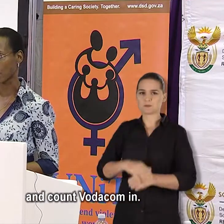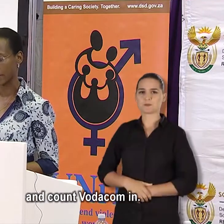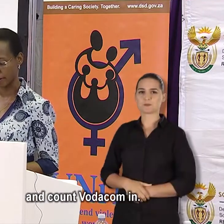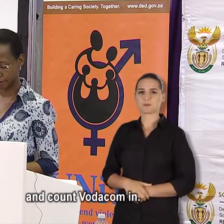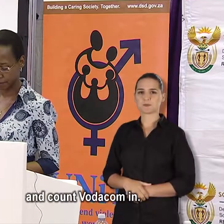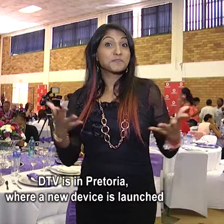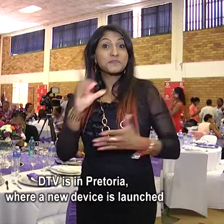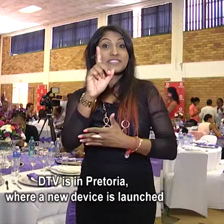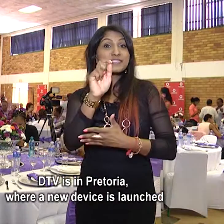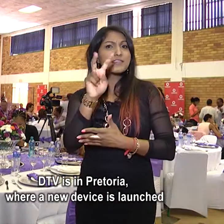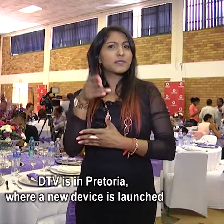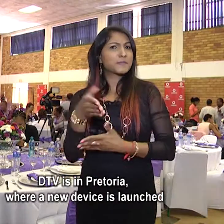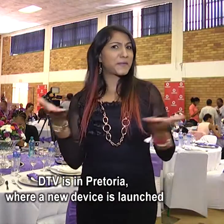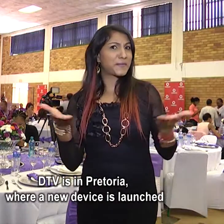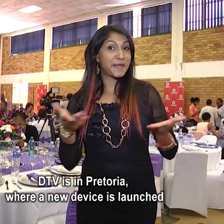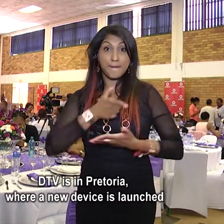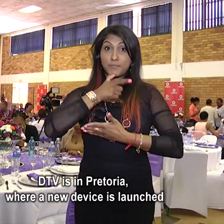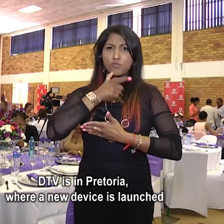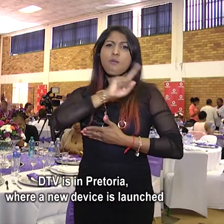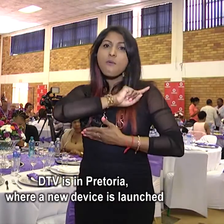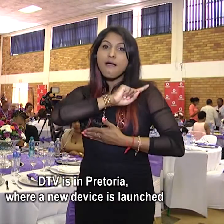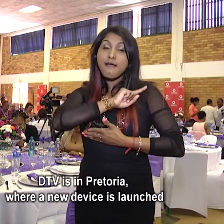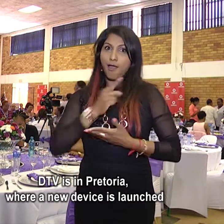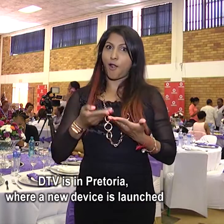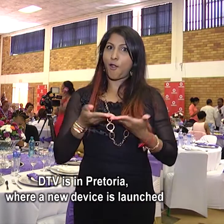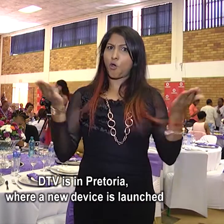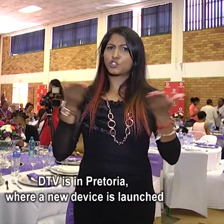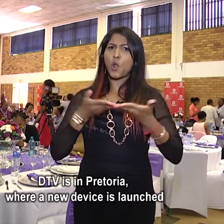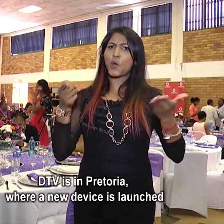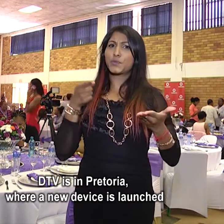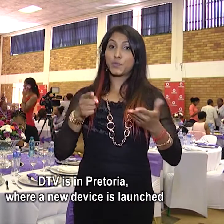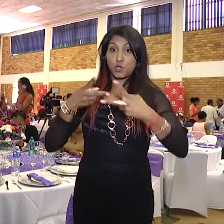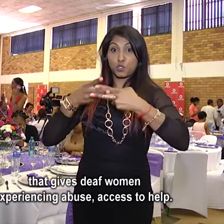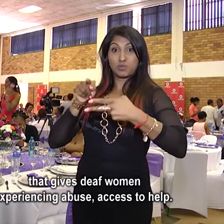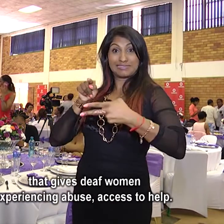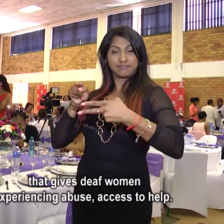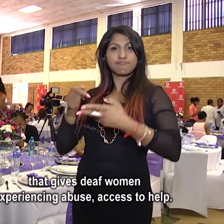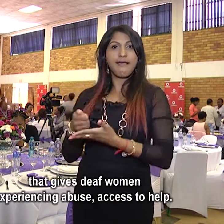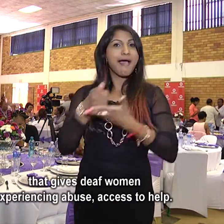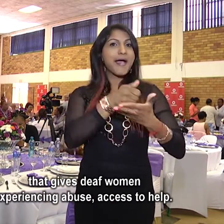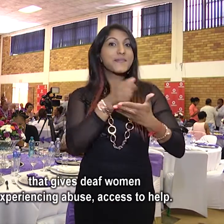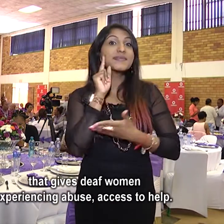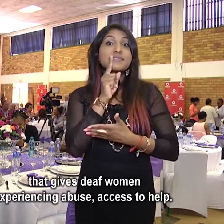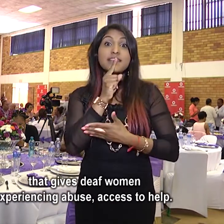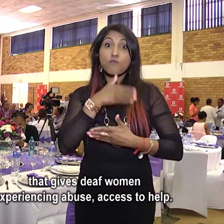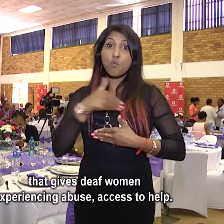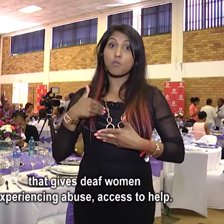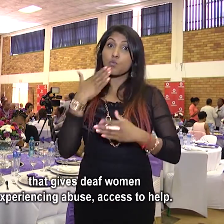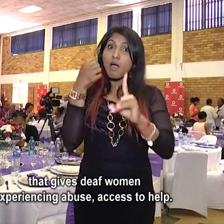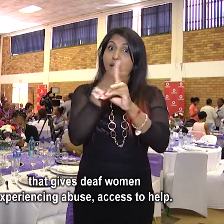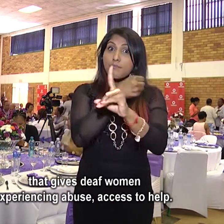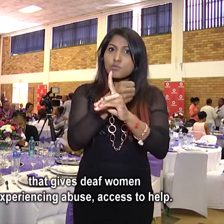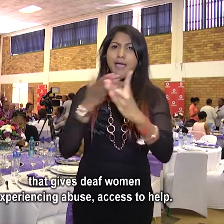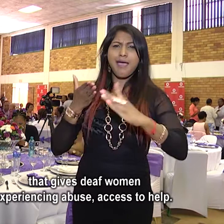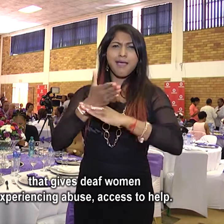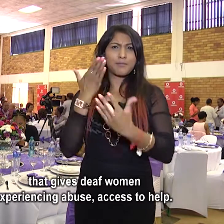count Vodacom in. DTV is in Pretoria, where a new device is launched that gives deaf women